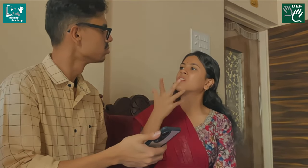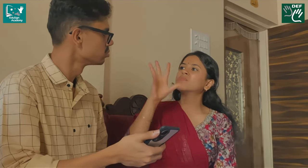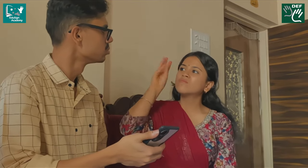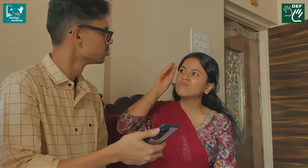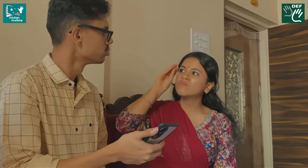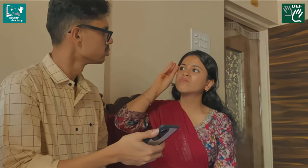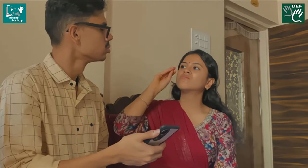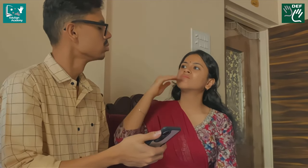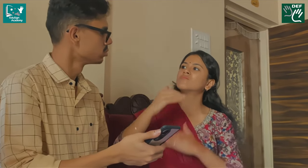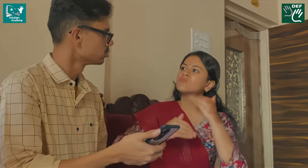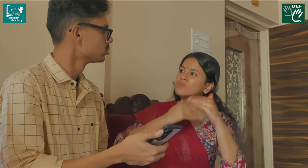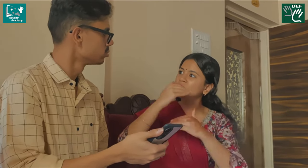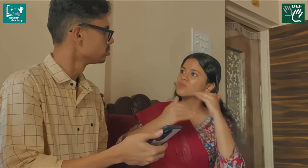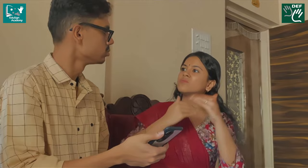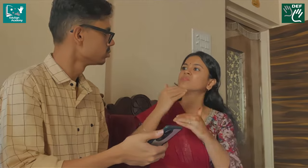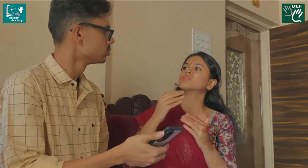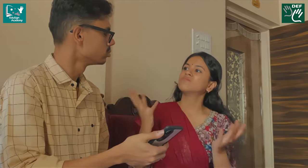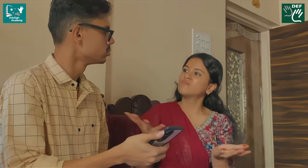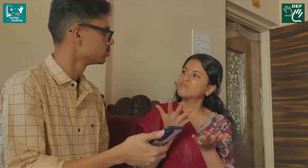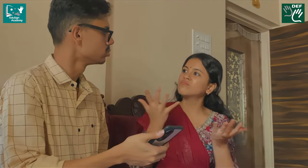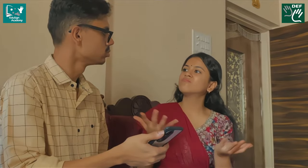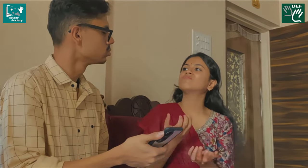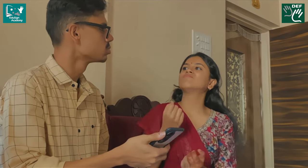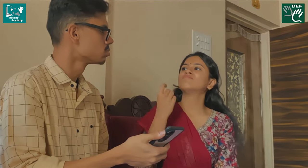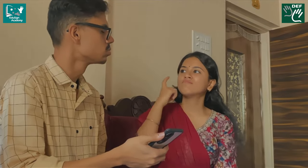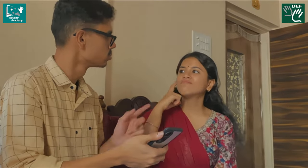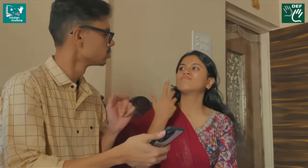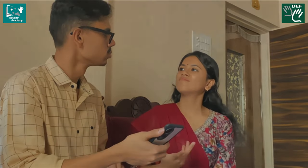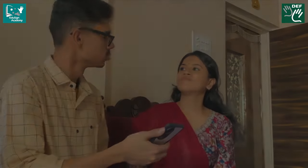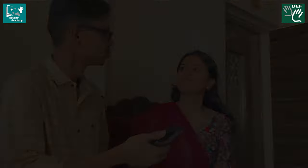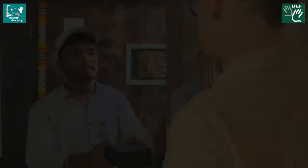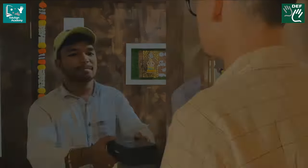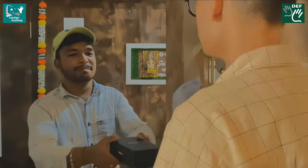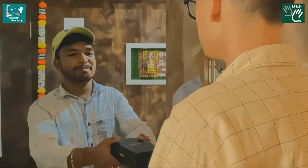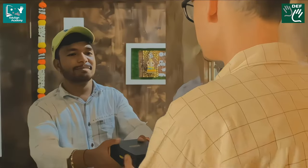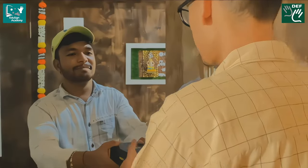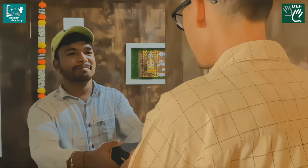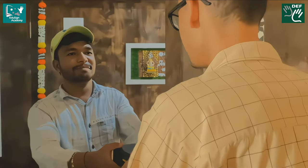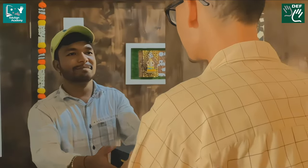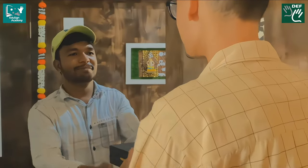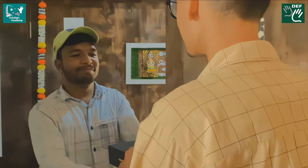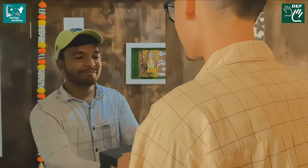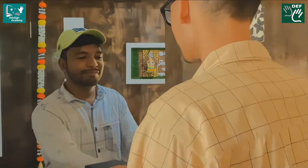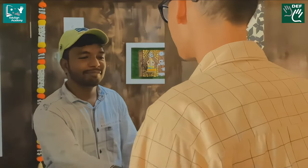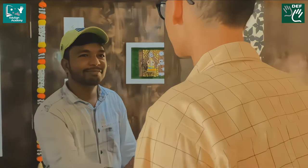to learn more and develop more. It'll be encouraging for her. You're right. Thank you.